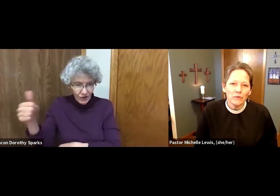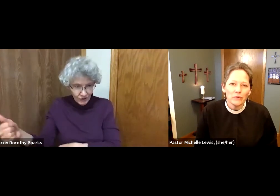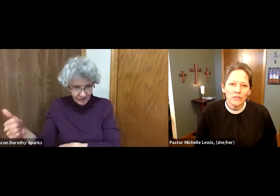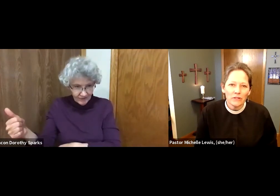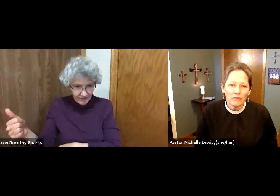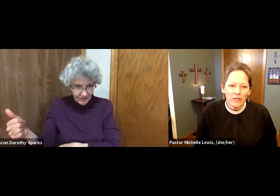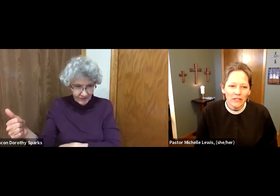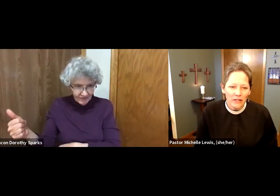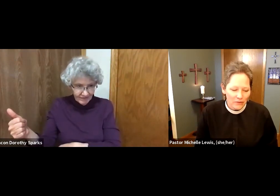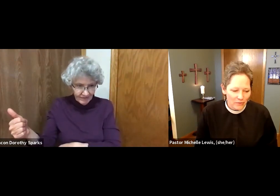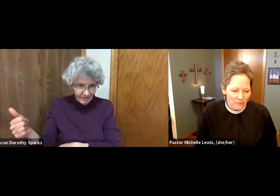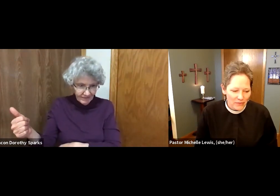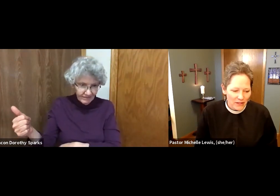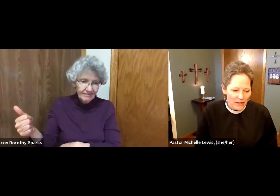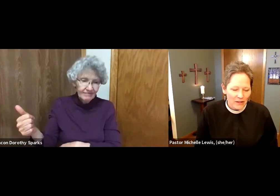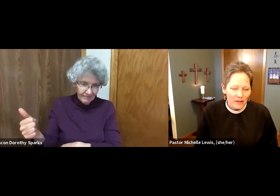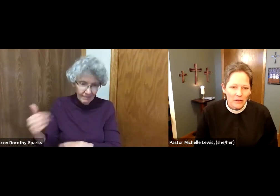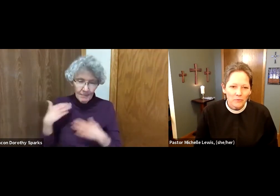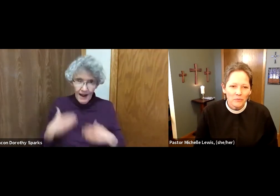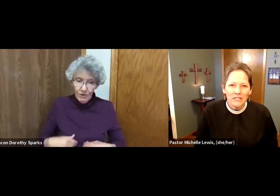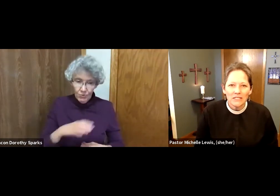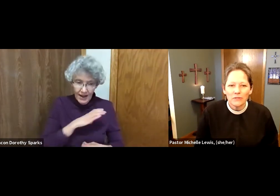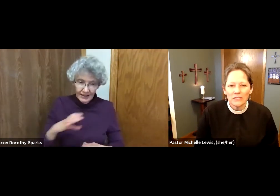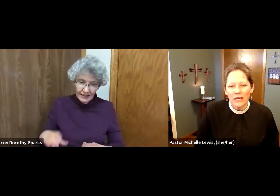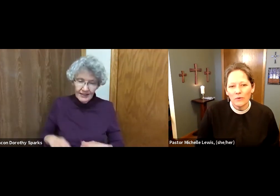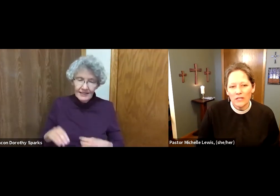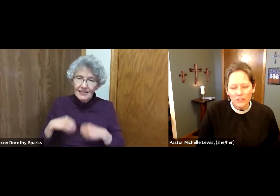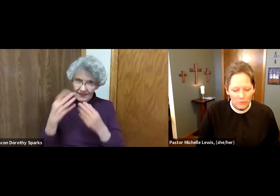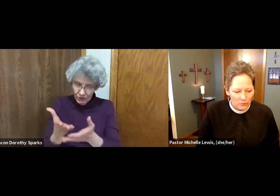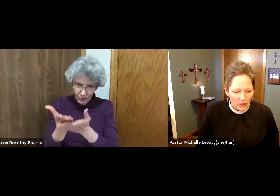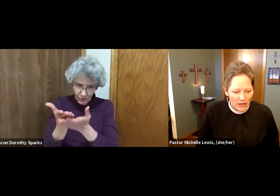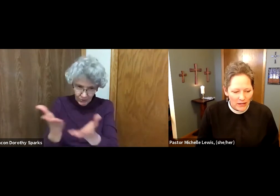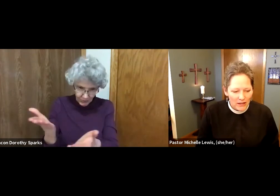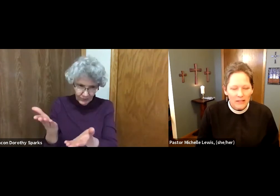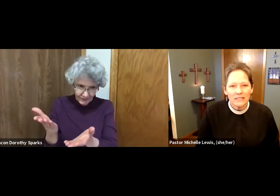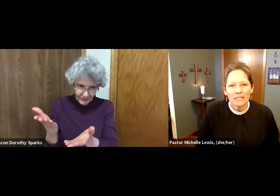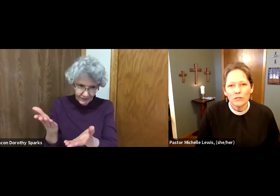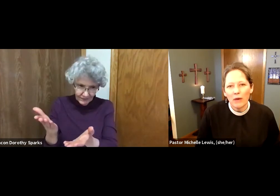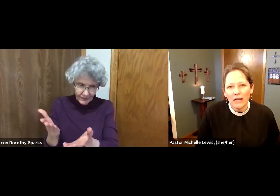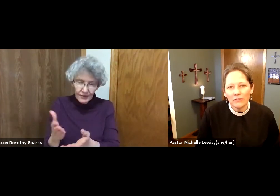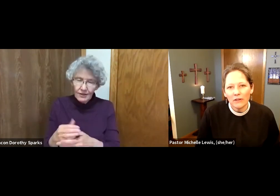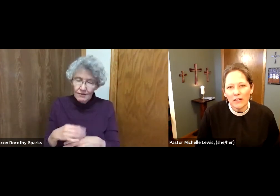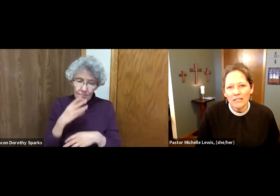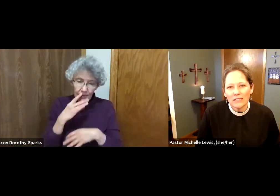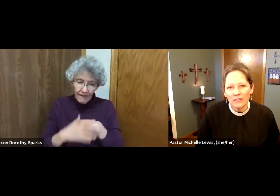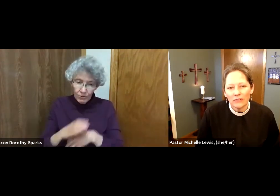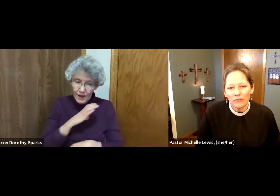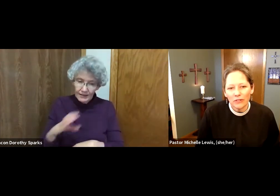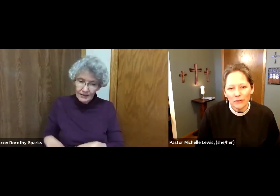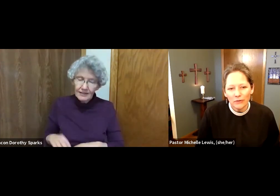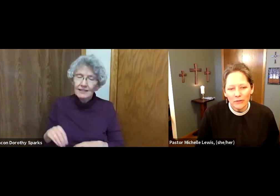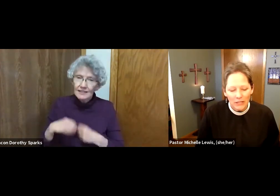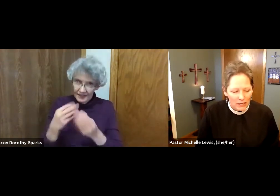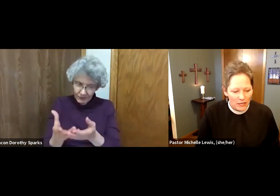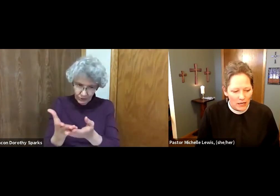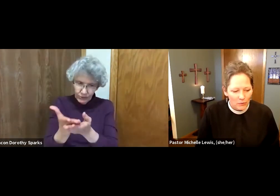When you serve one another, please use language with bread. This is the body of Christ given for